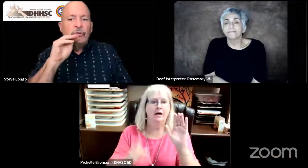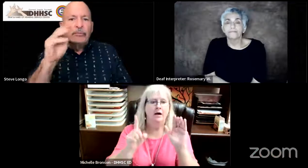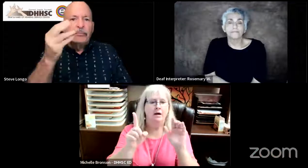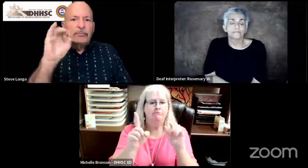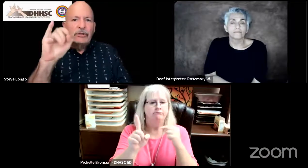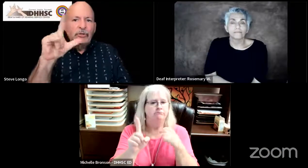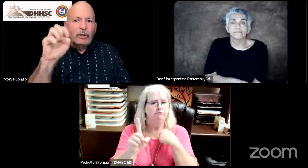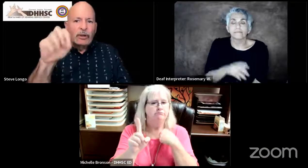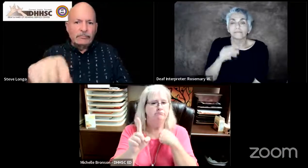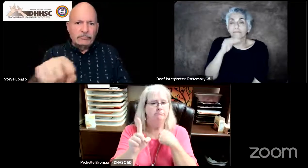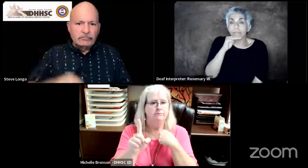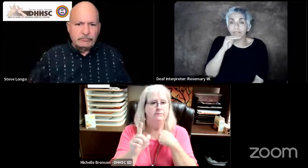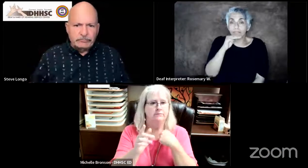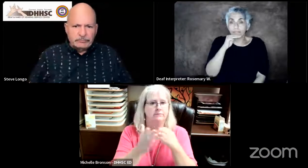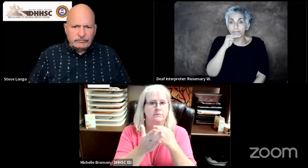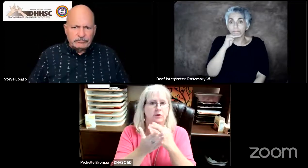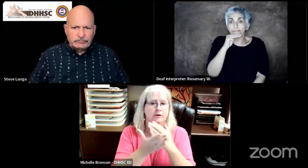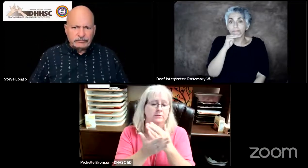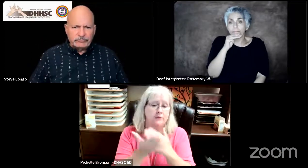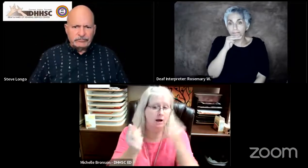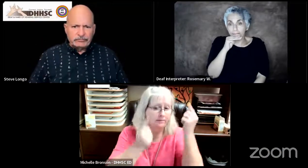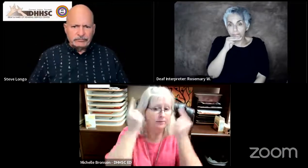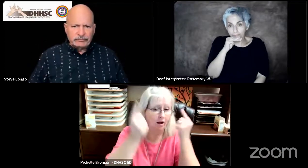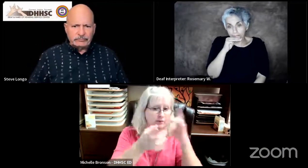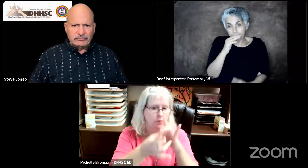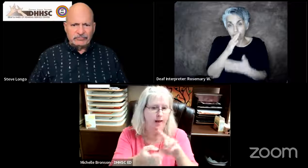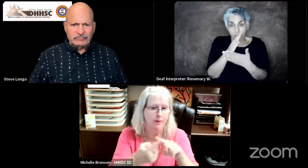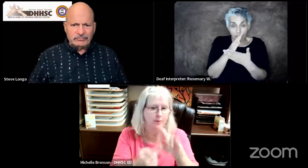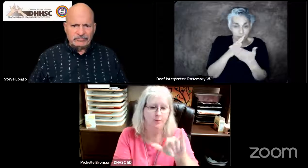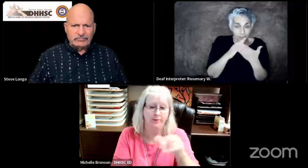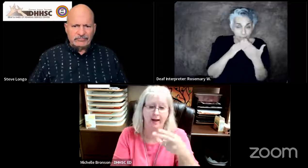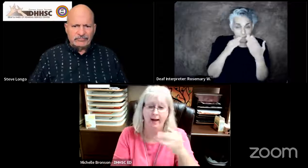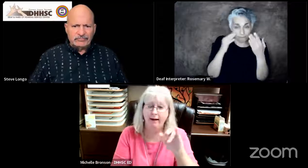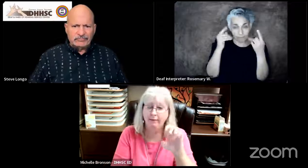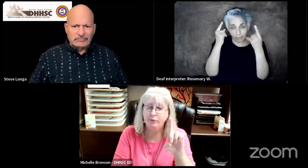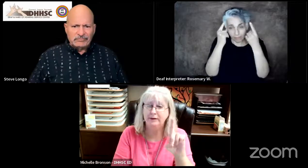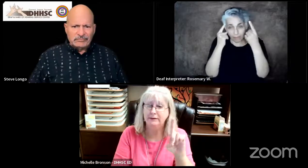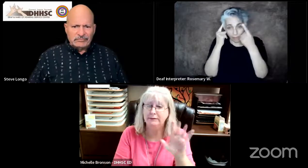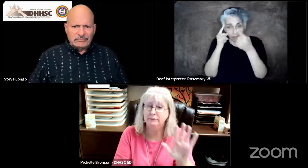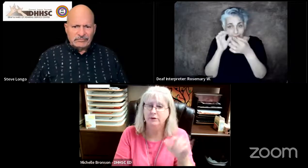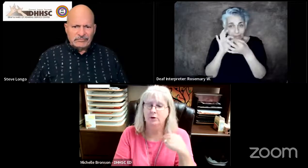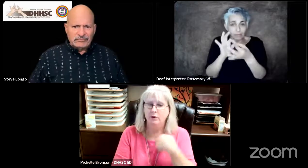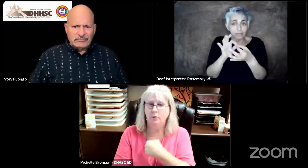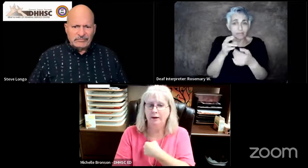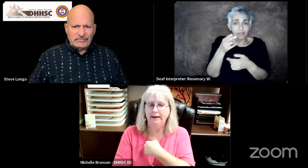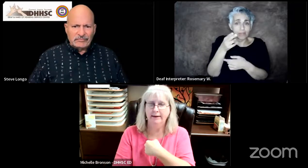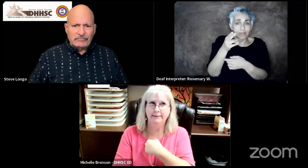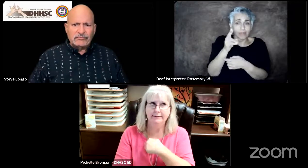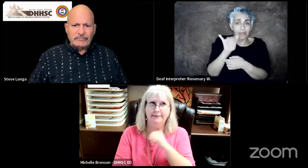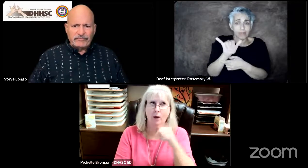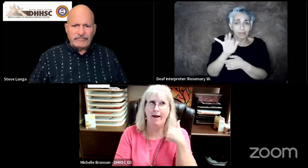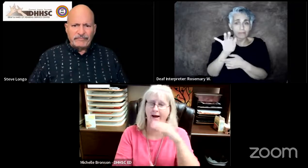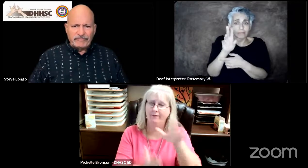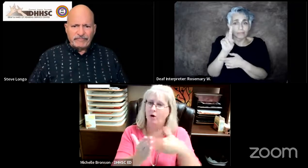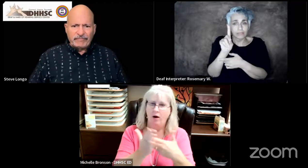else that individuals would like to add tonight? Yeah, this is Michelle. Some thoughts related to the hybrid